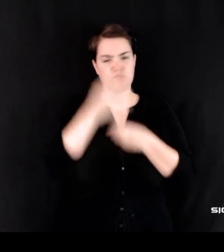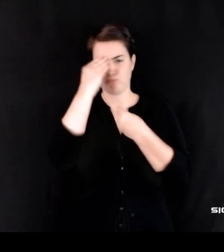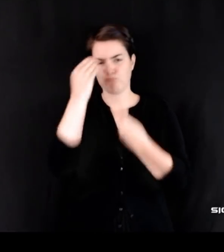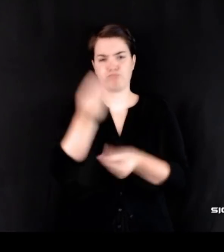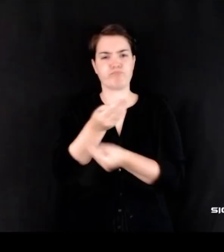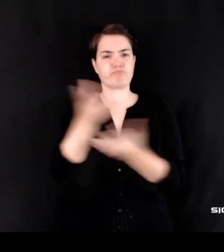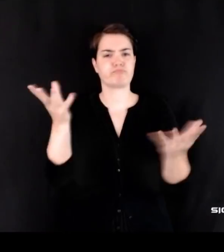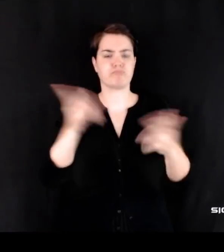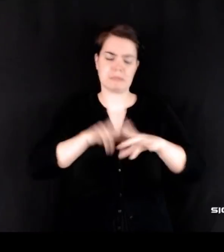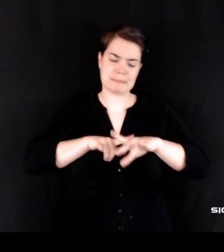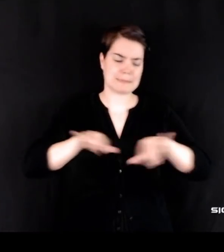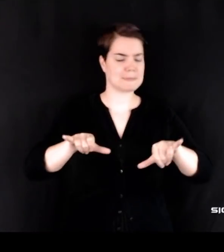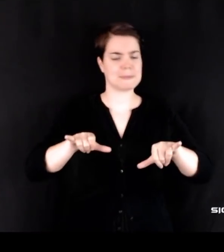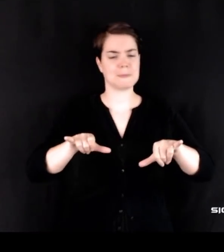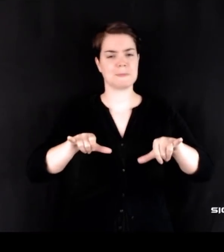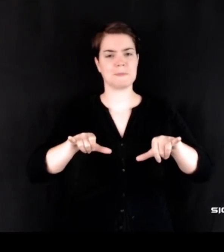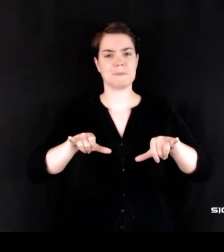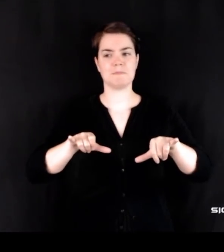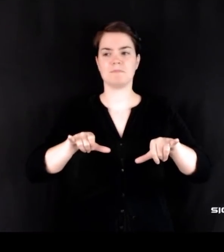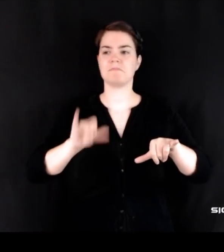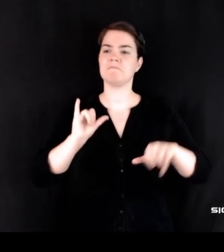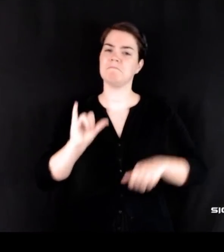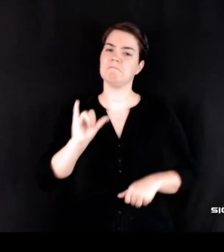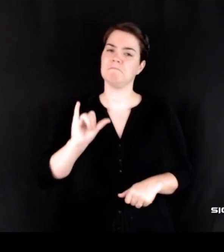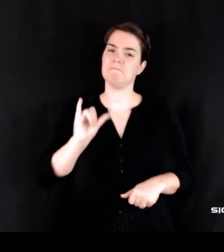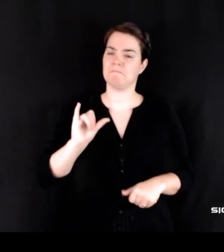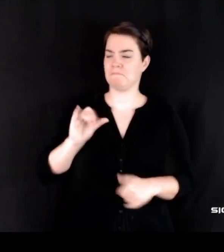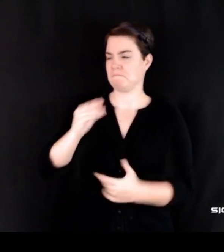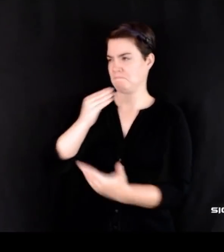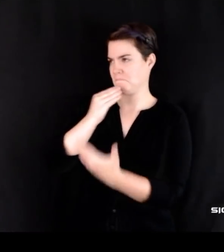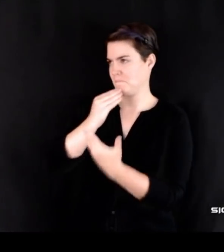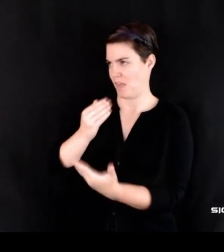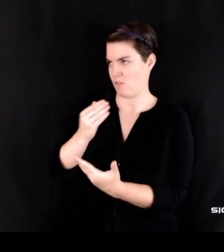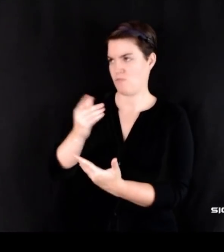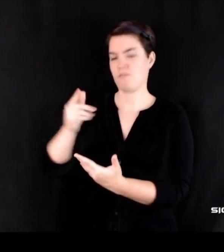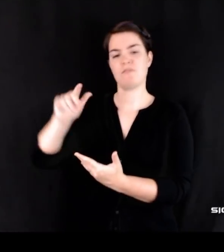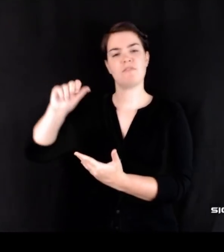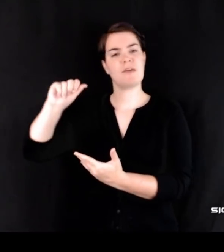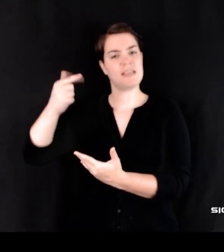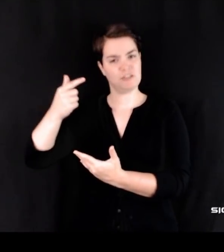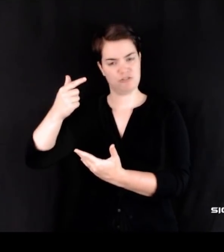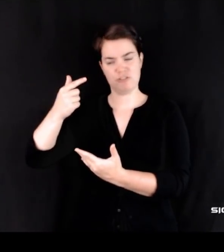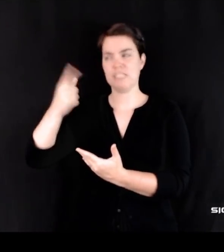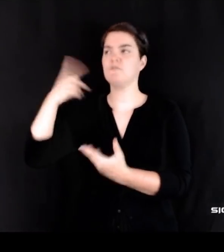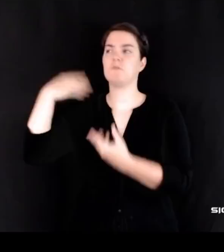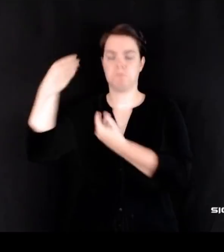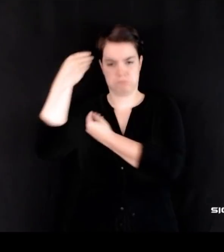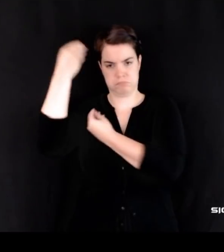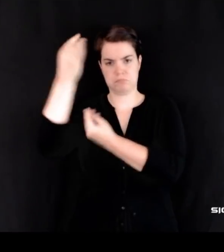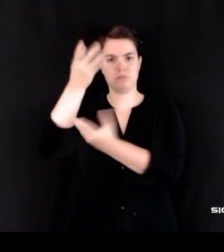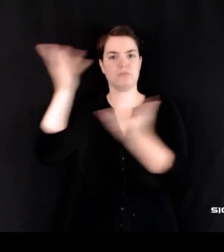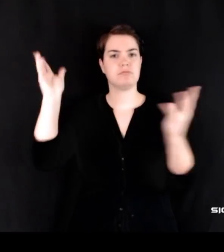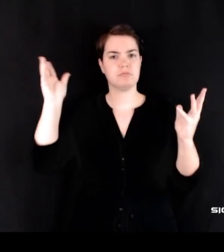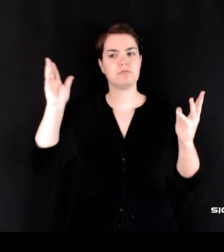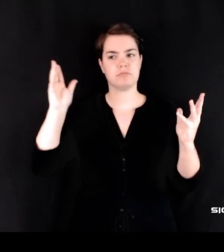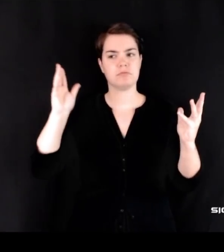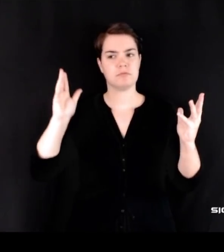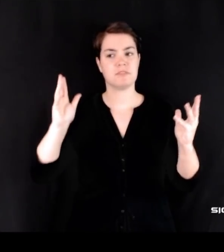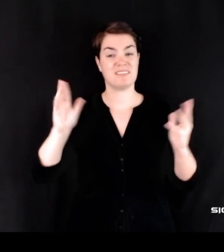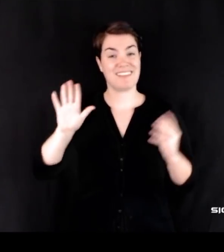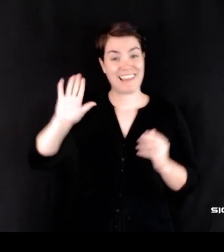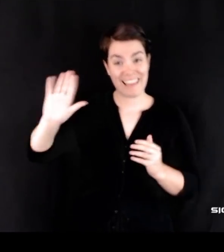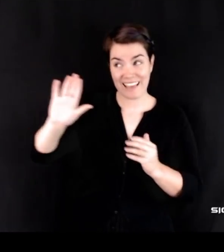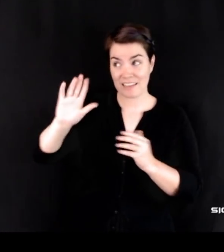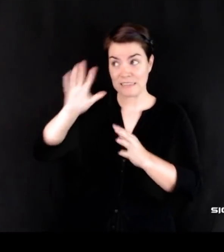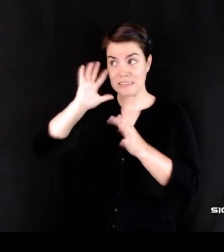once, and we appreciate that the Attorney General made the report largely public, and I certainly do not question the Attorney